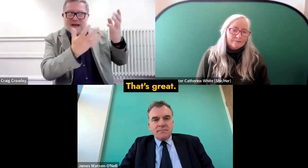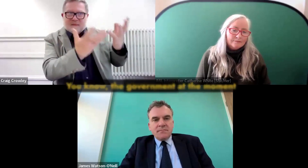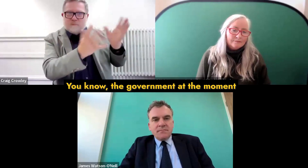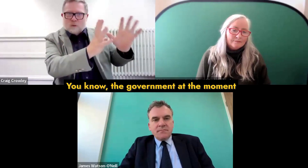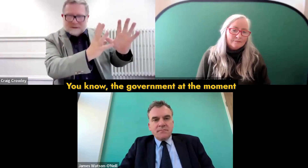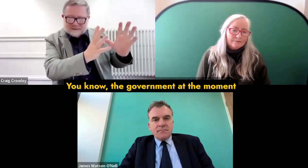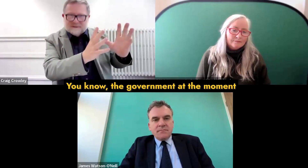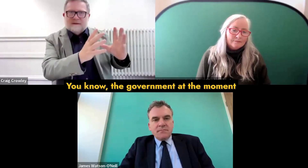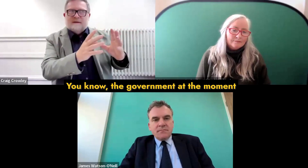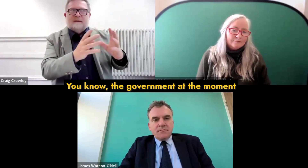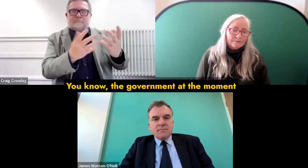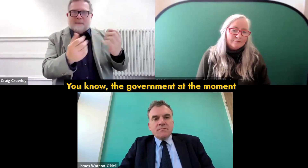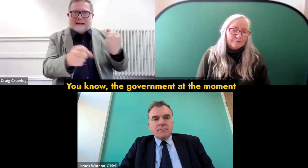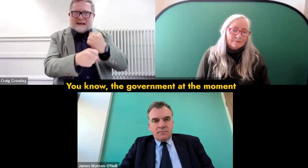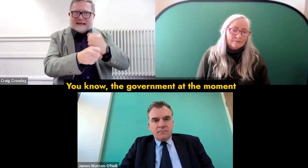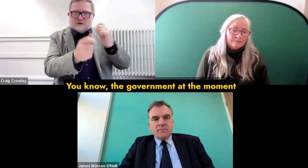great.